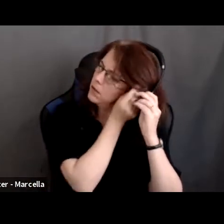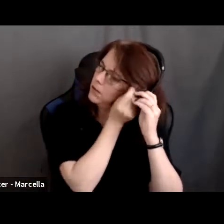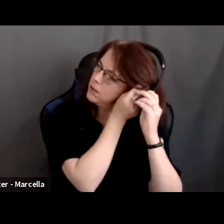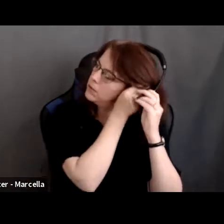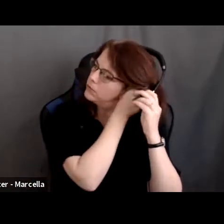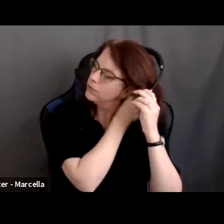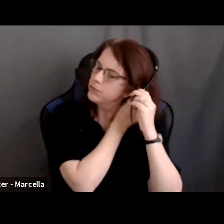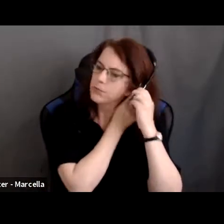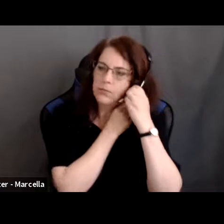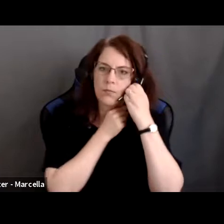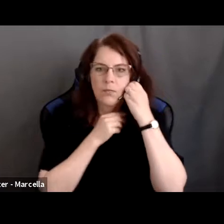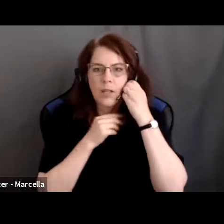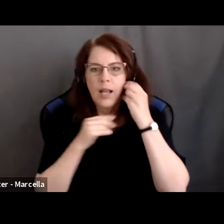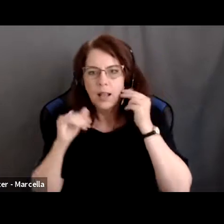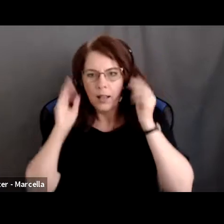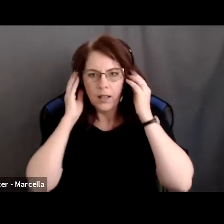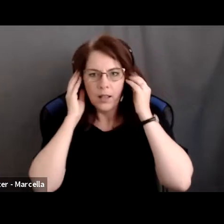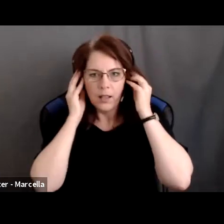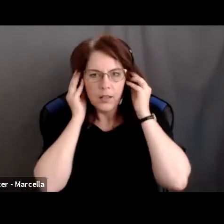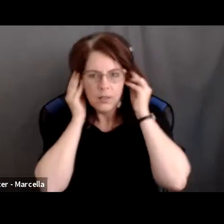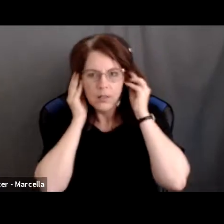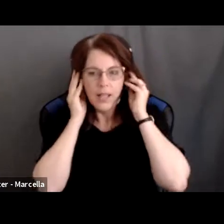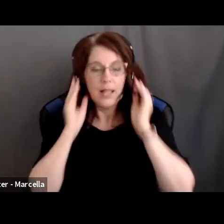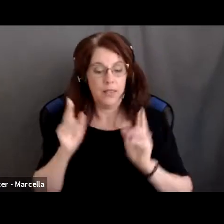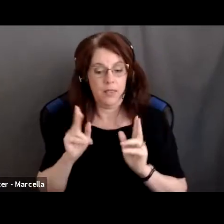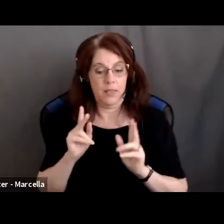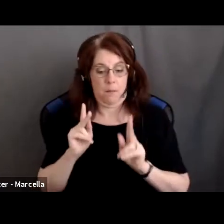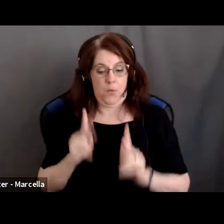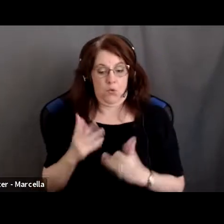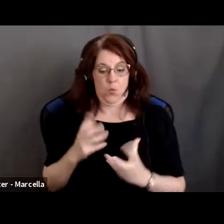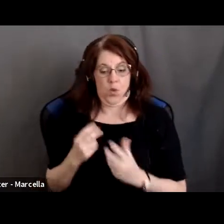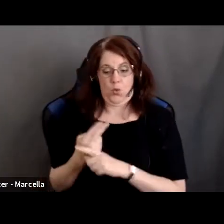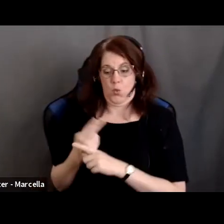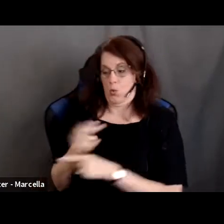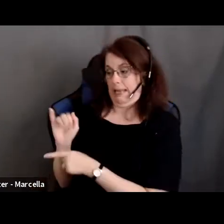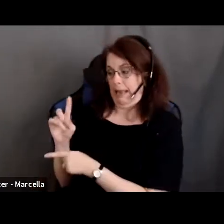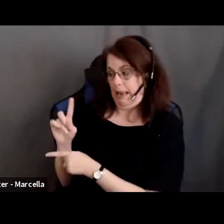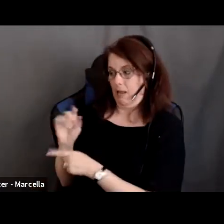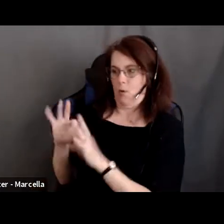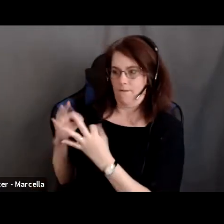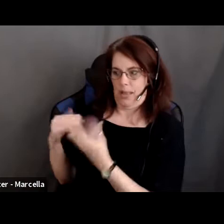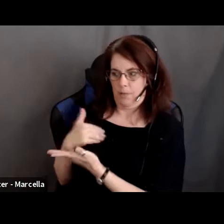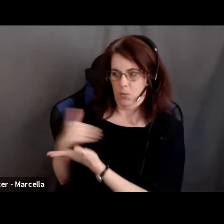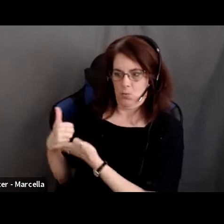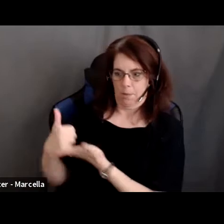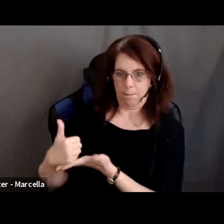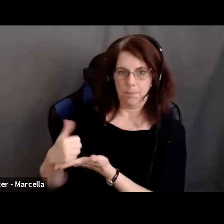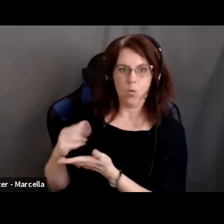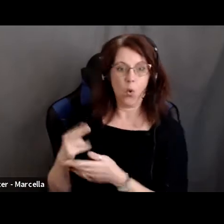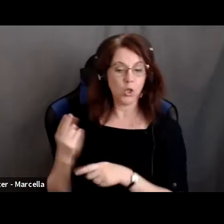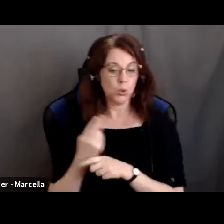the individual want to use? Do they want to use a personal care attendant or a family member, or do they want to use